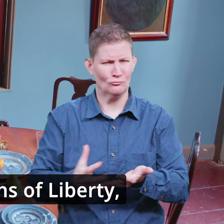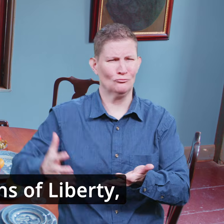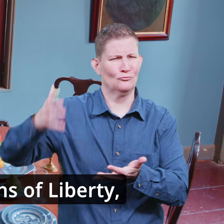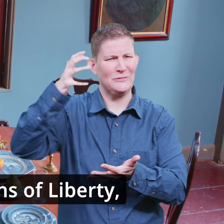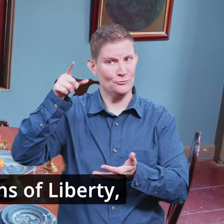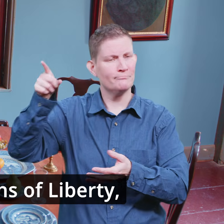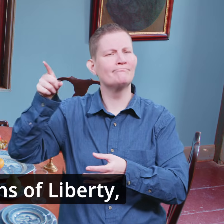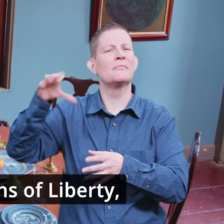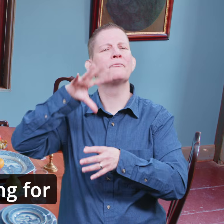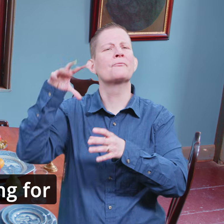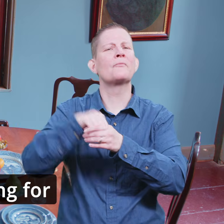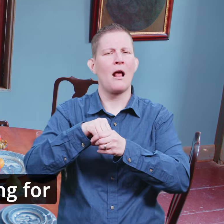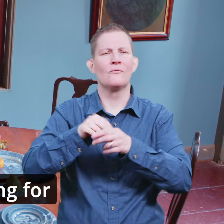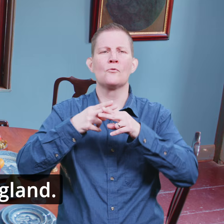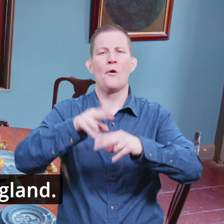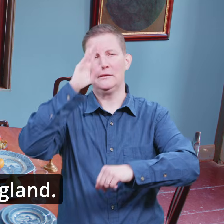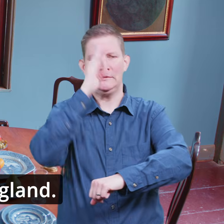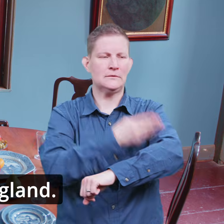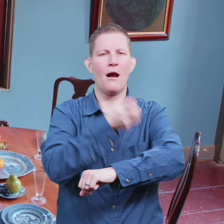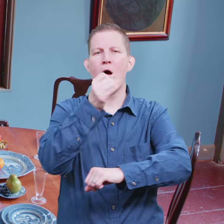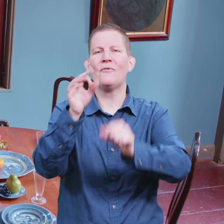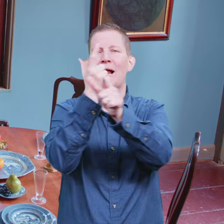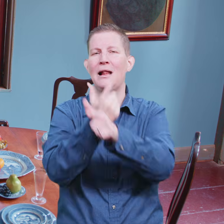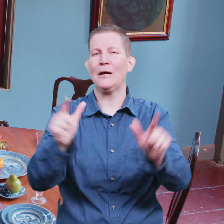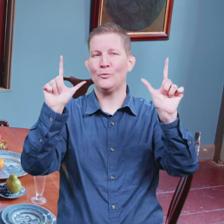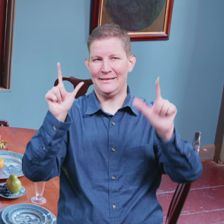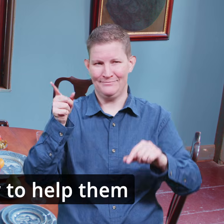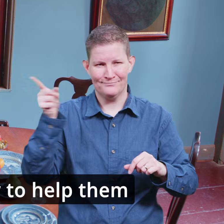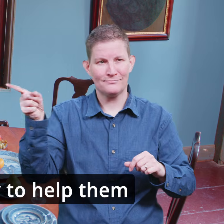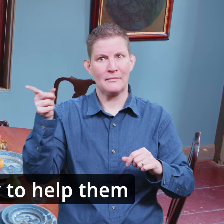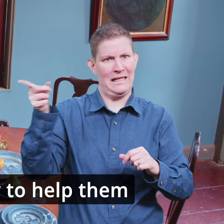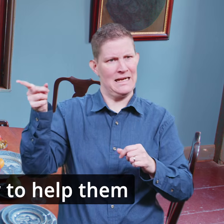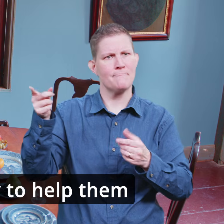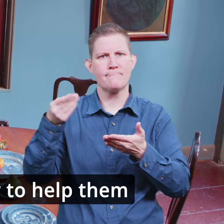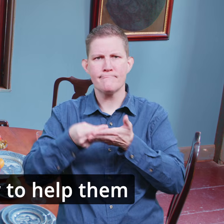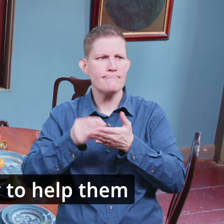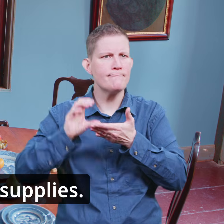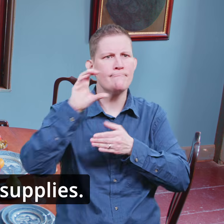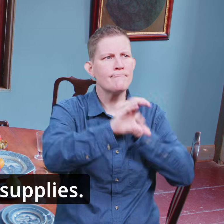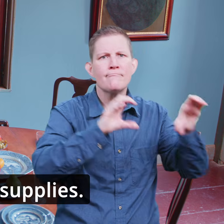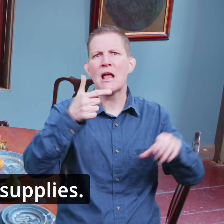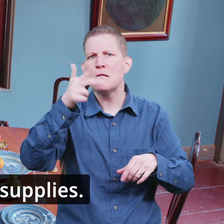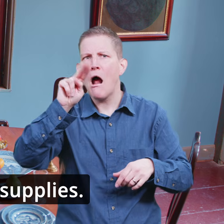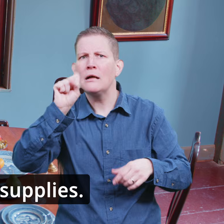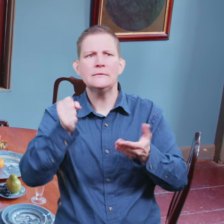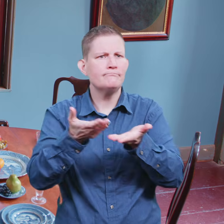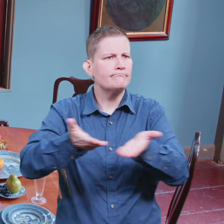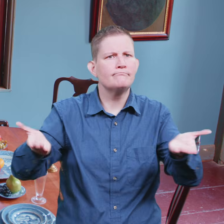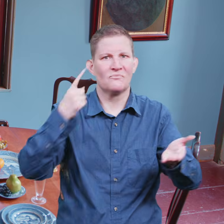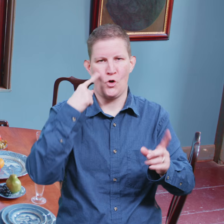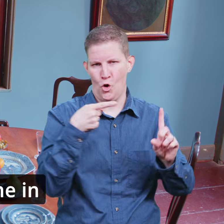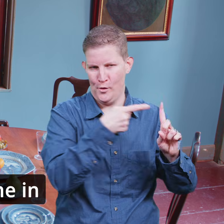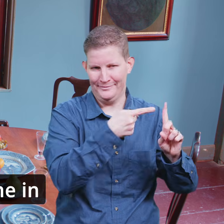group called the Sons of Liberty, who were working for freedom from England. He often used his money to help them buy guns and other